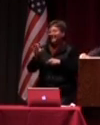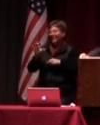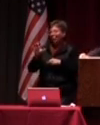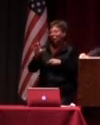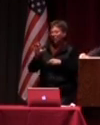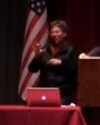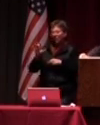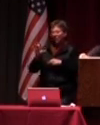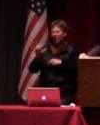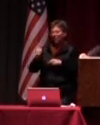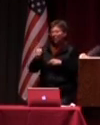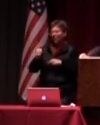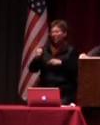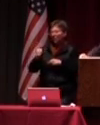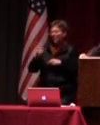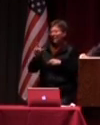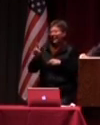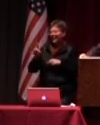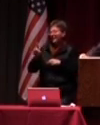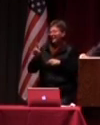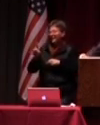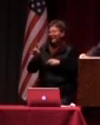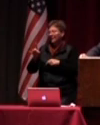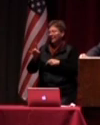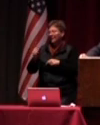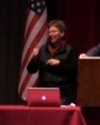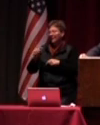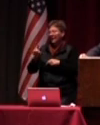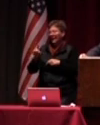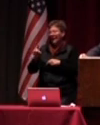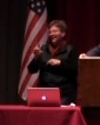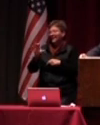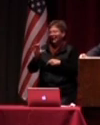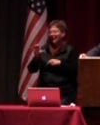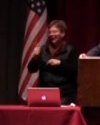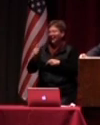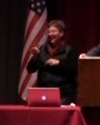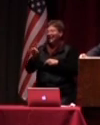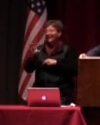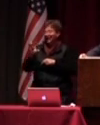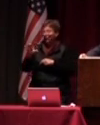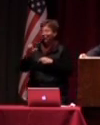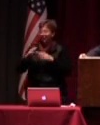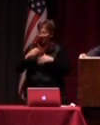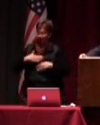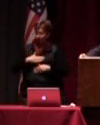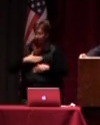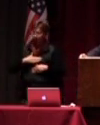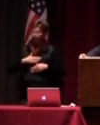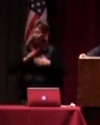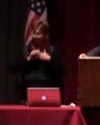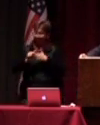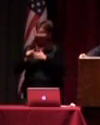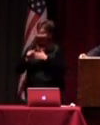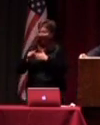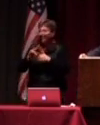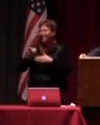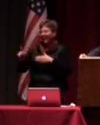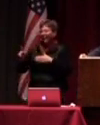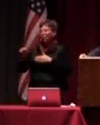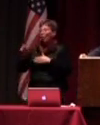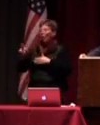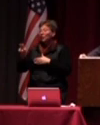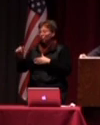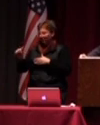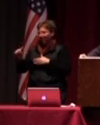soon after taking power, Napoleon led the French armies back into Italy and again defeated the Austrians there at the Battle of Marengo.